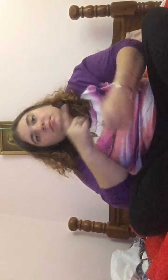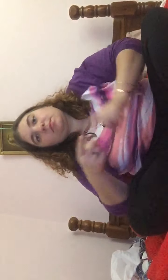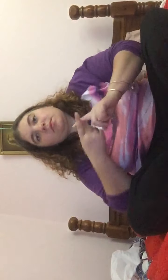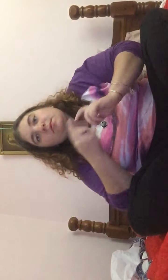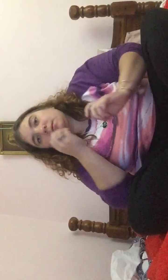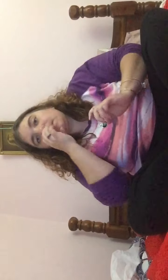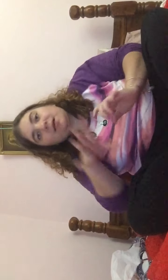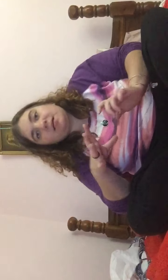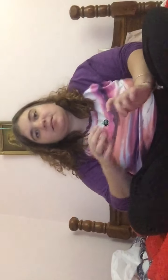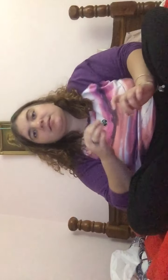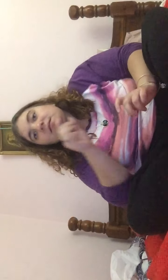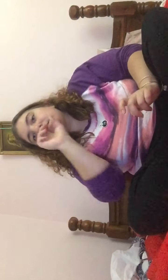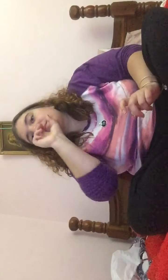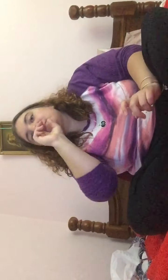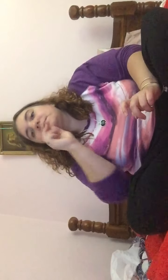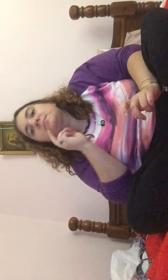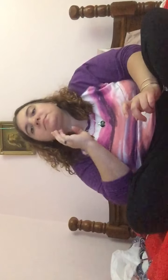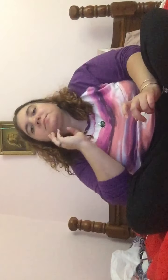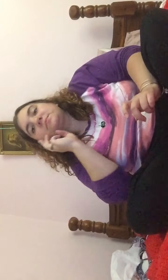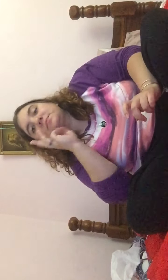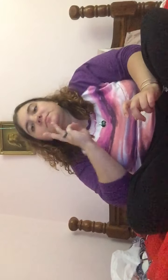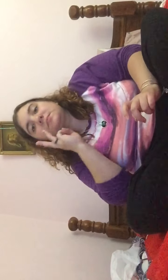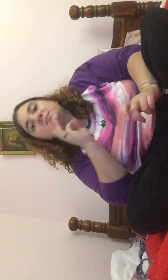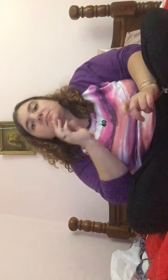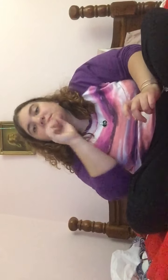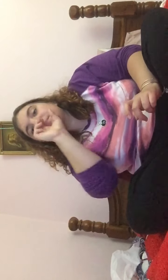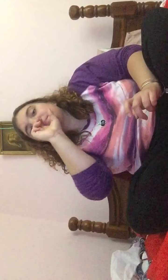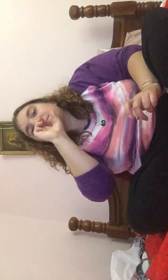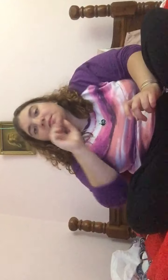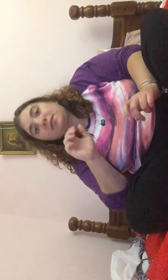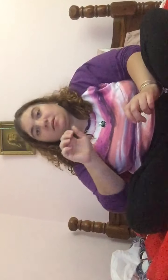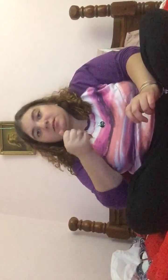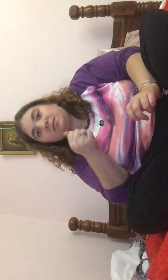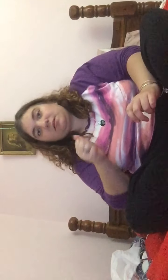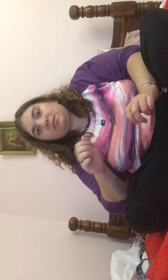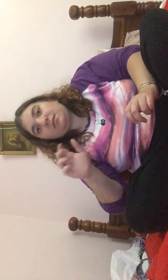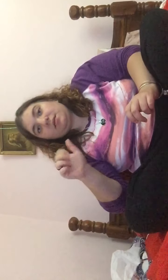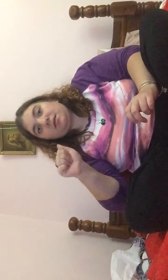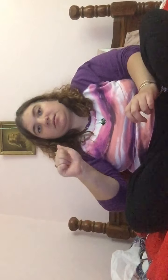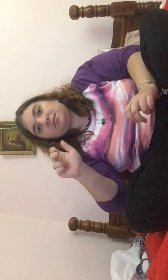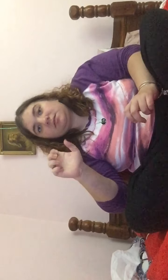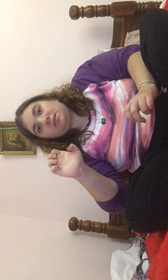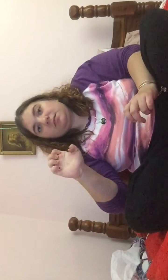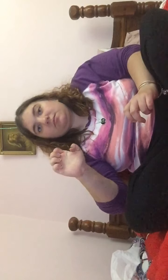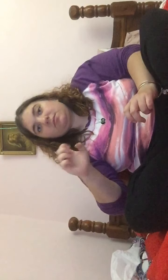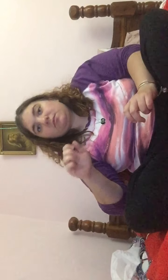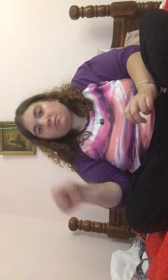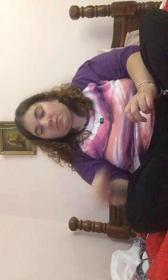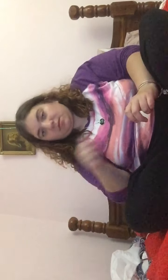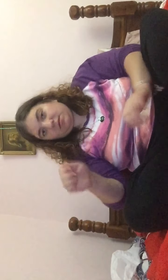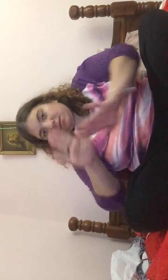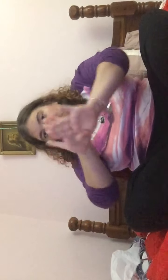Let it's hard to eat a root beer popsicle Shut off the A.C. and roll the windows